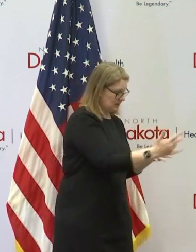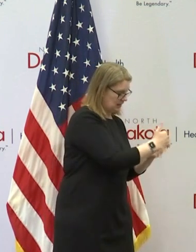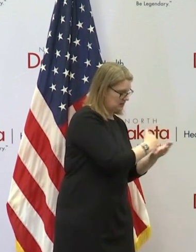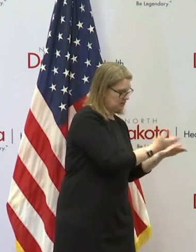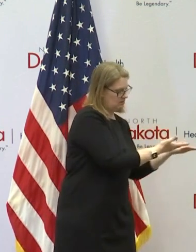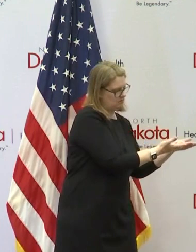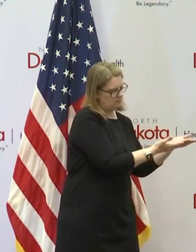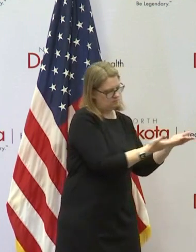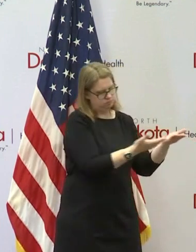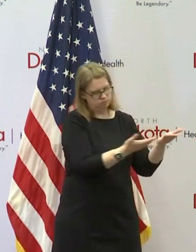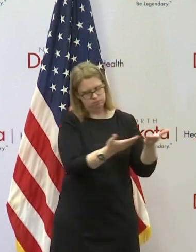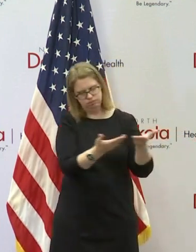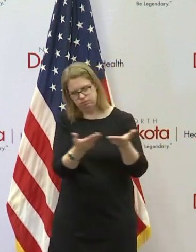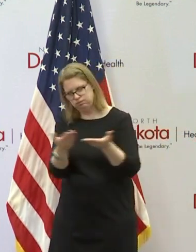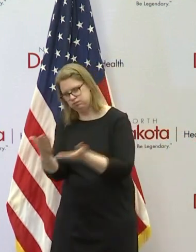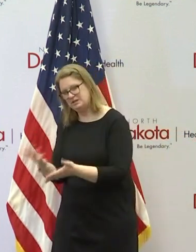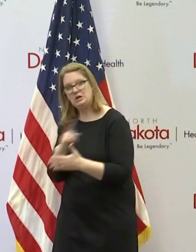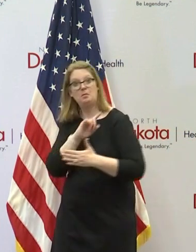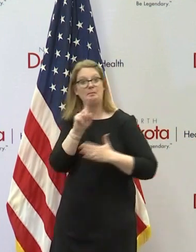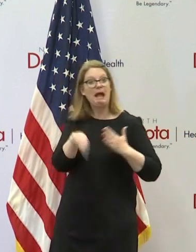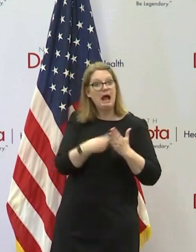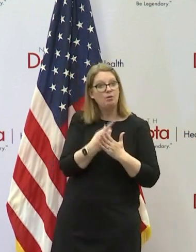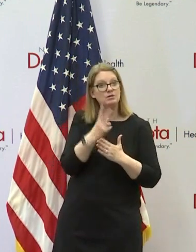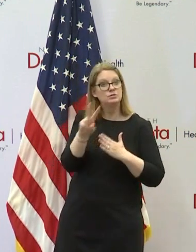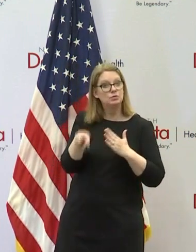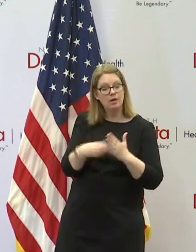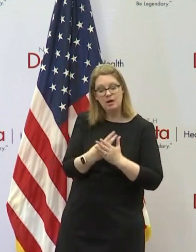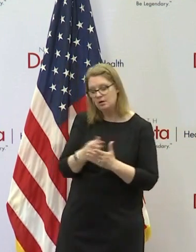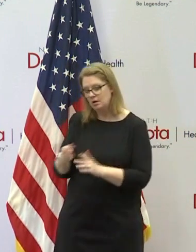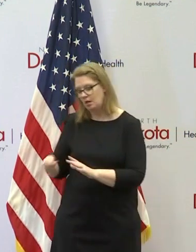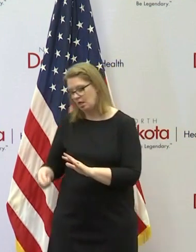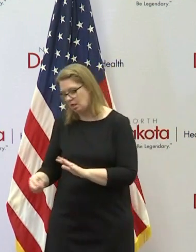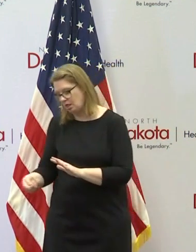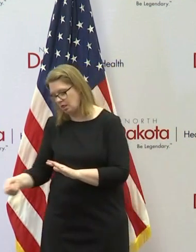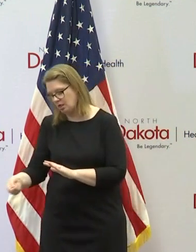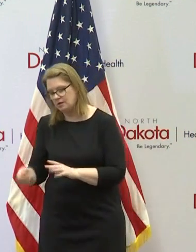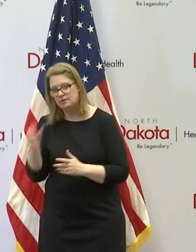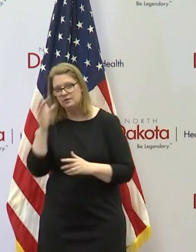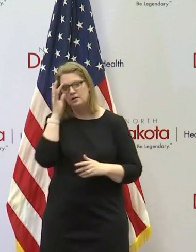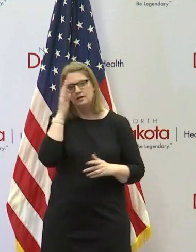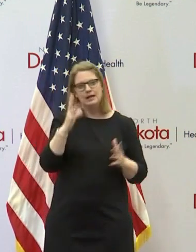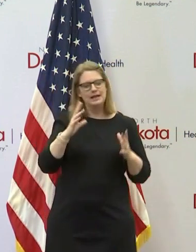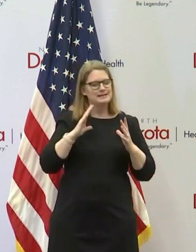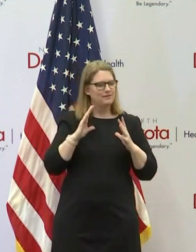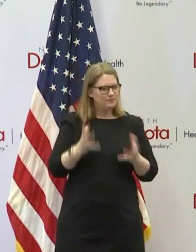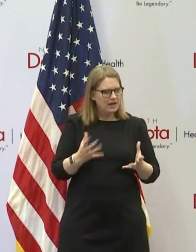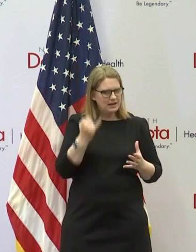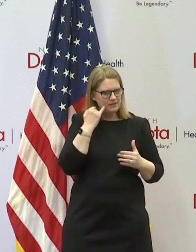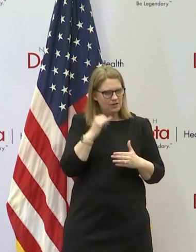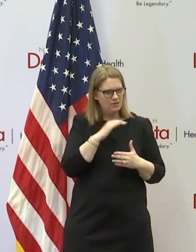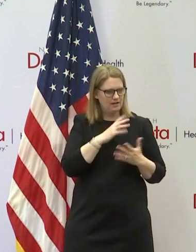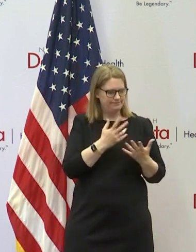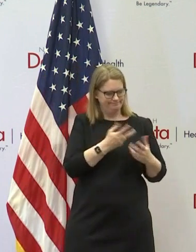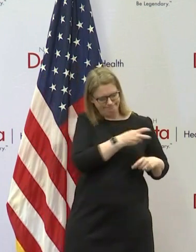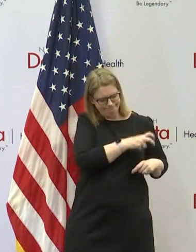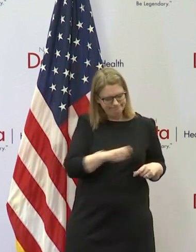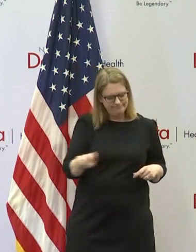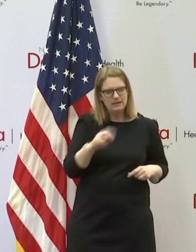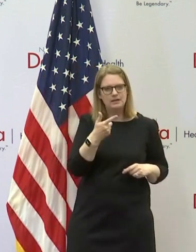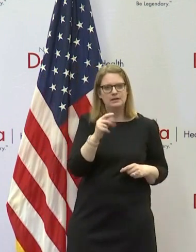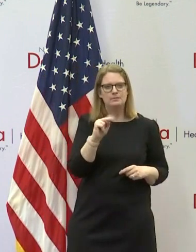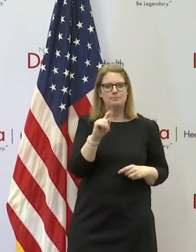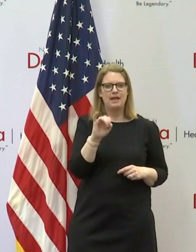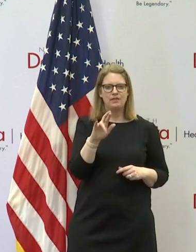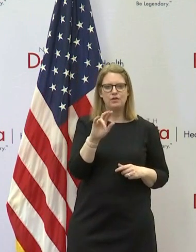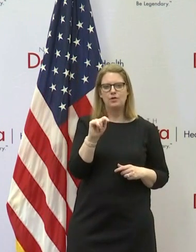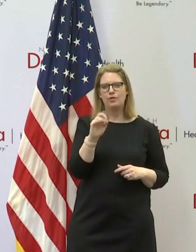it hours, and then run it. And that can work if you've got the transport medium for all of these, whether it's Panther,